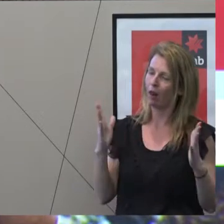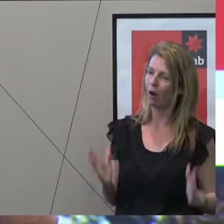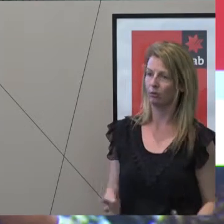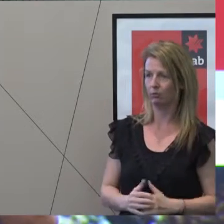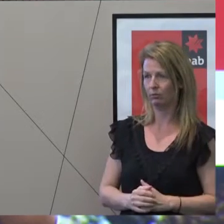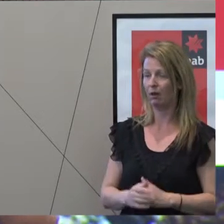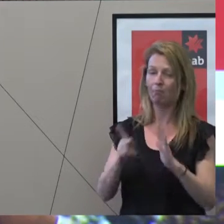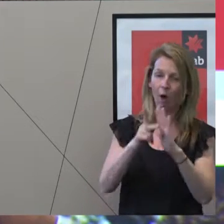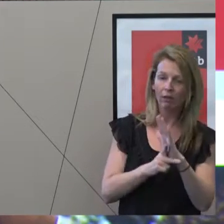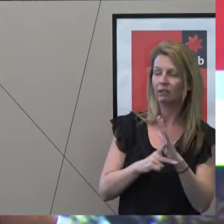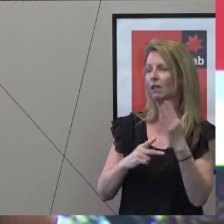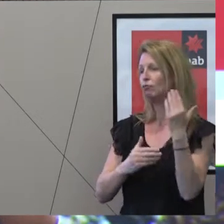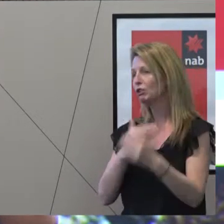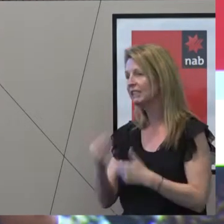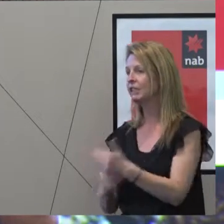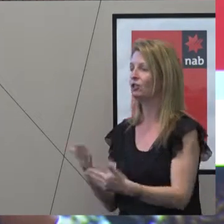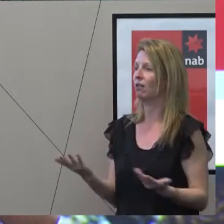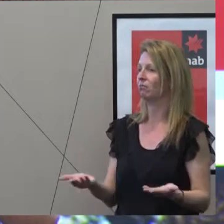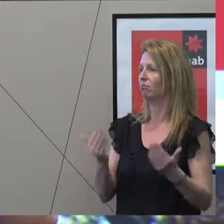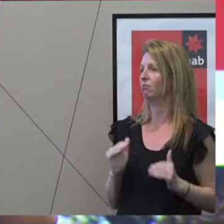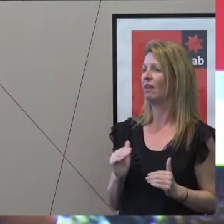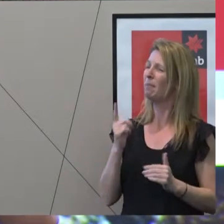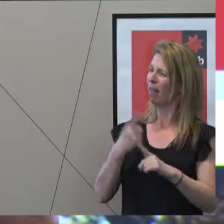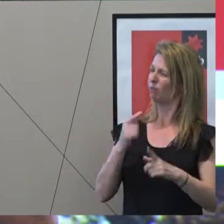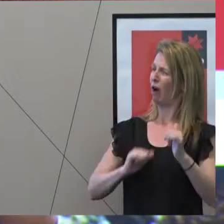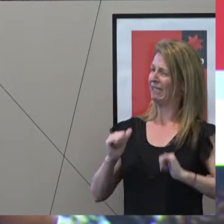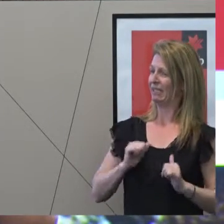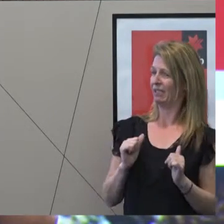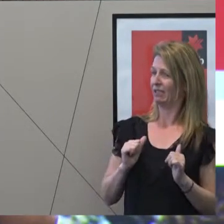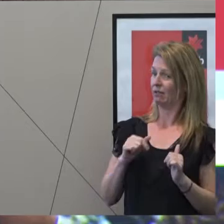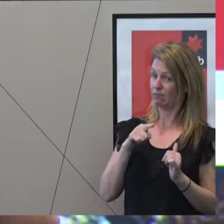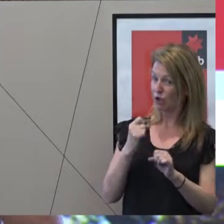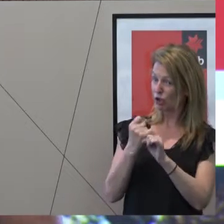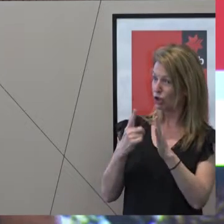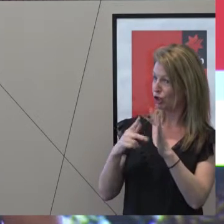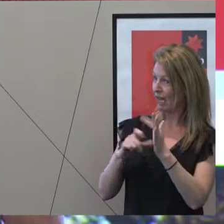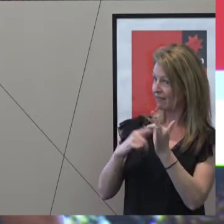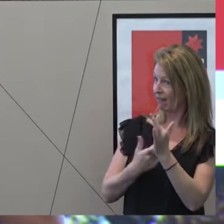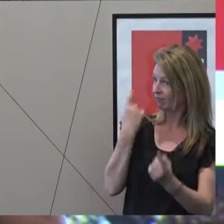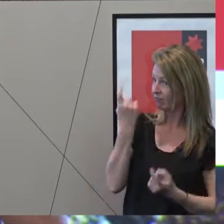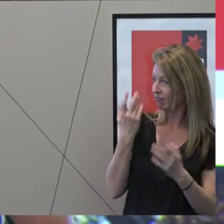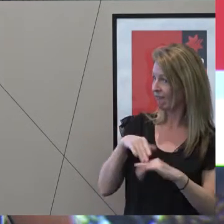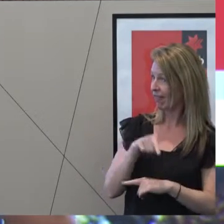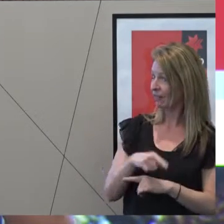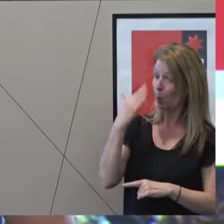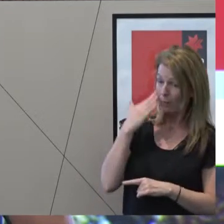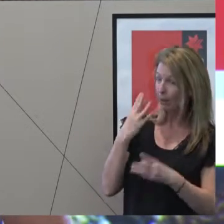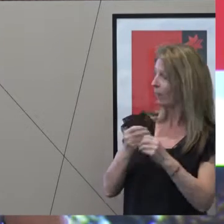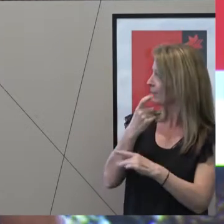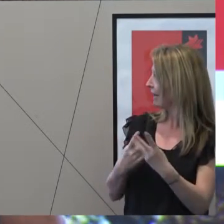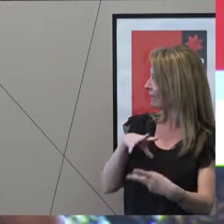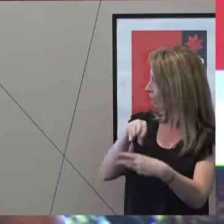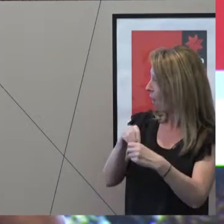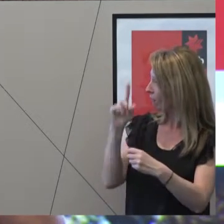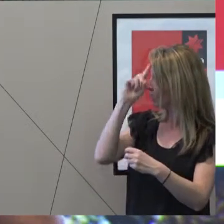policies, procedures, and the practices, are they gender sensitive? Have women with disabilities been involved in